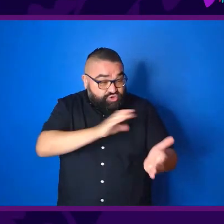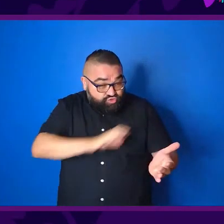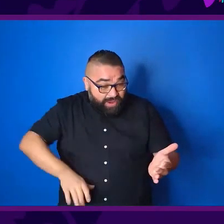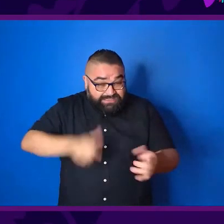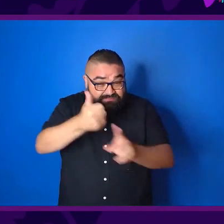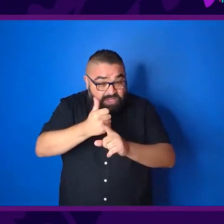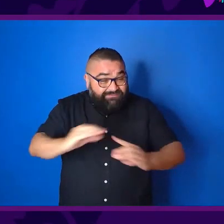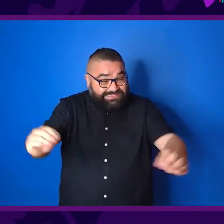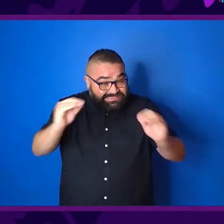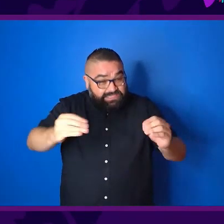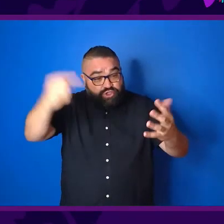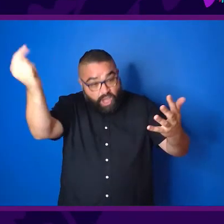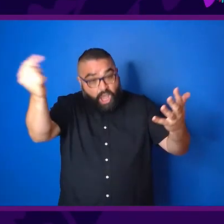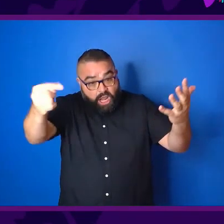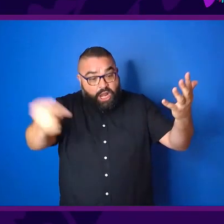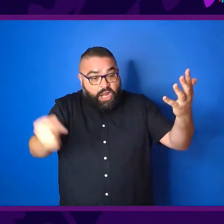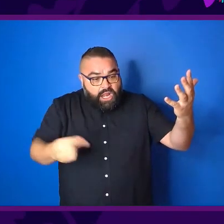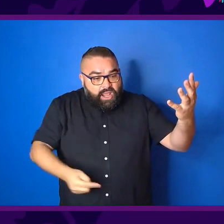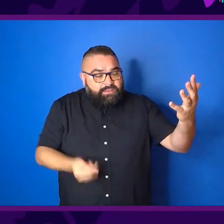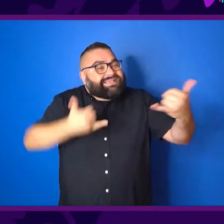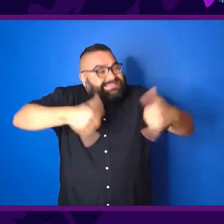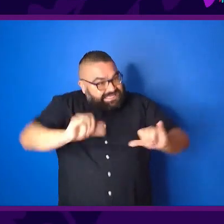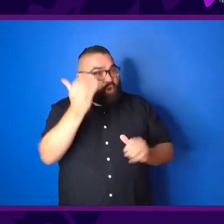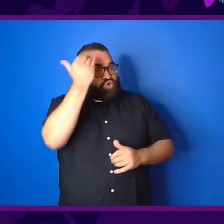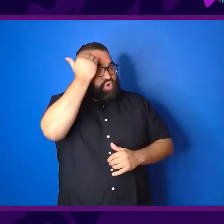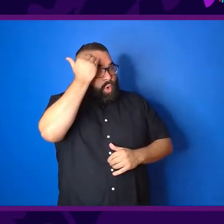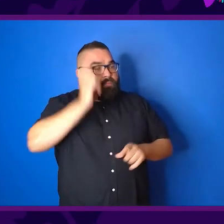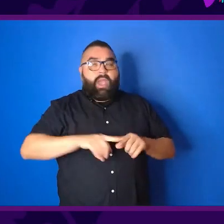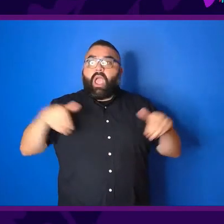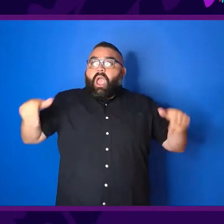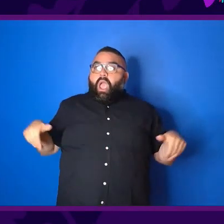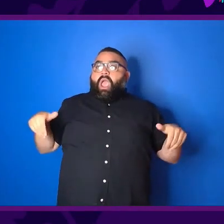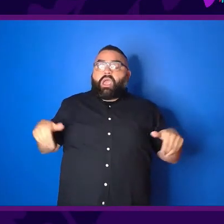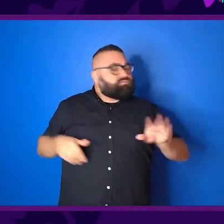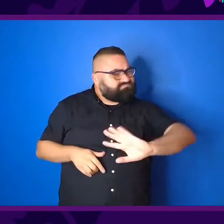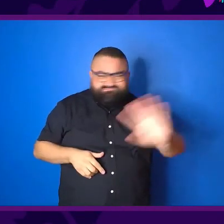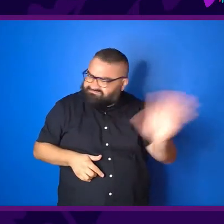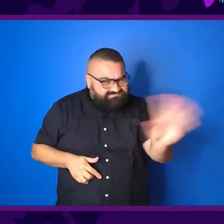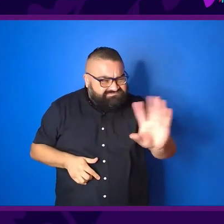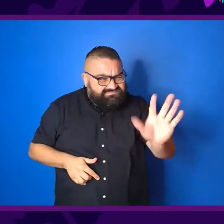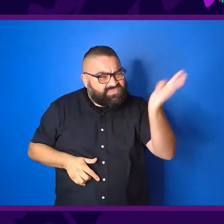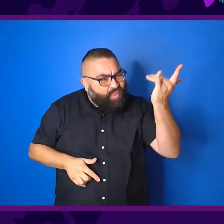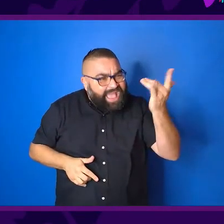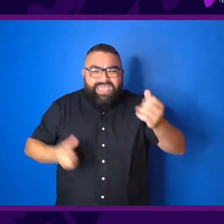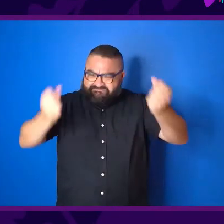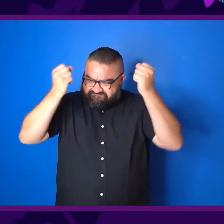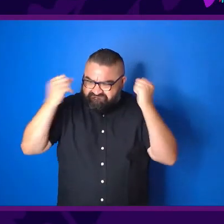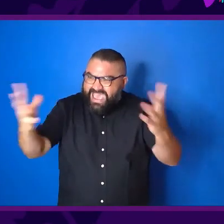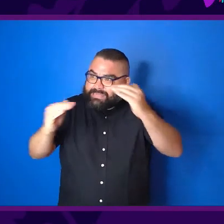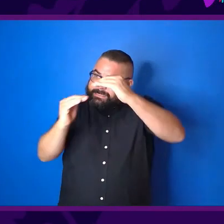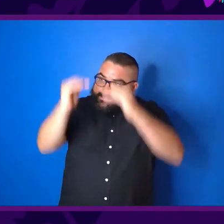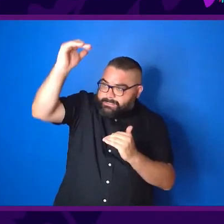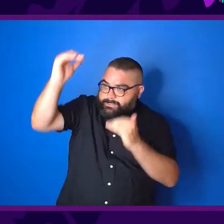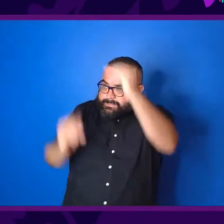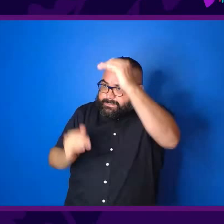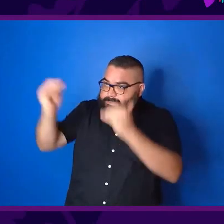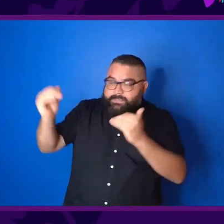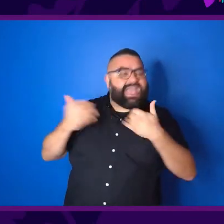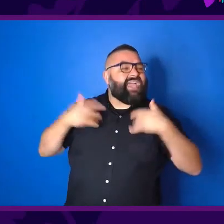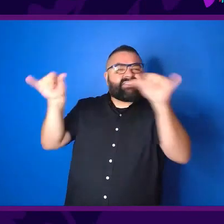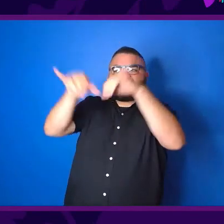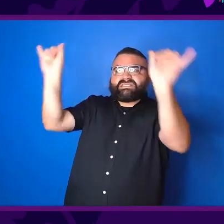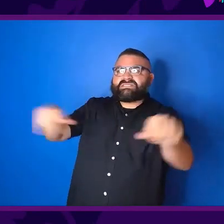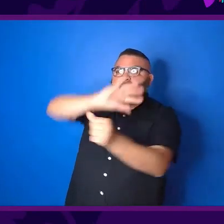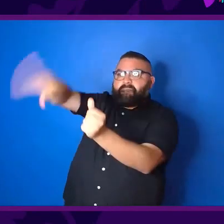yet we can't stand by them because there's too many factions right now that have a political structure behind them that just doesn't work.